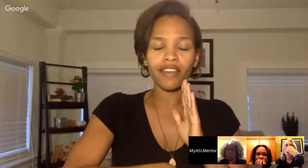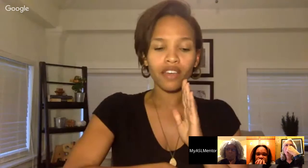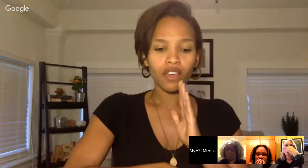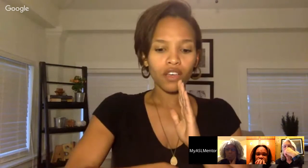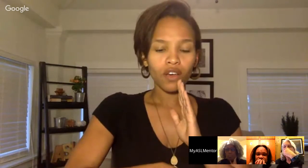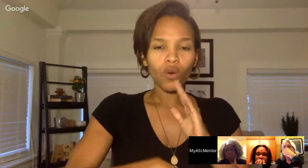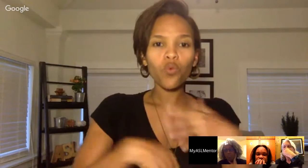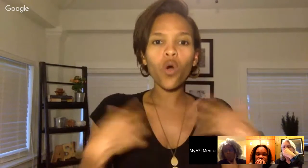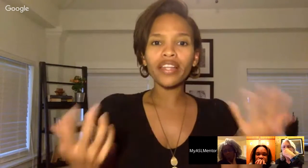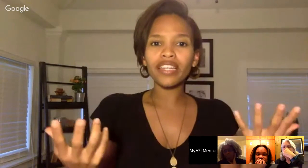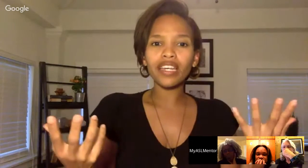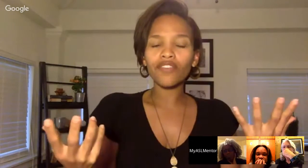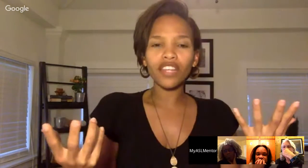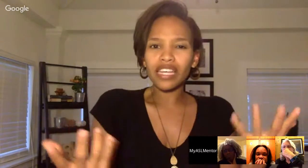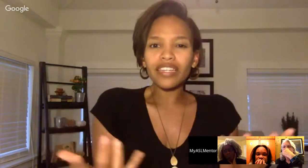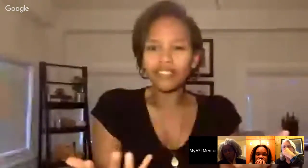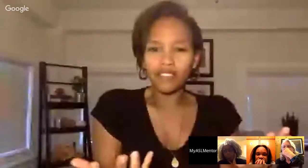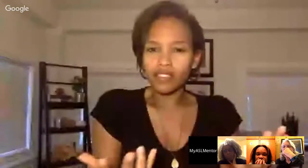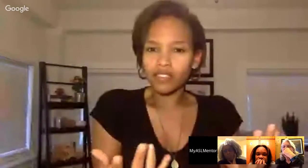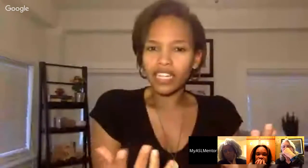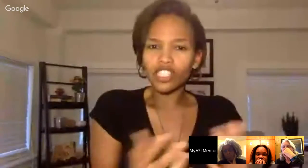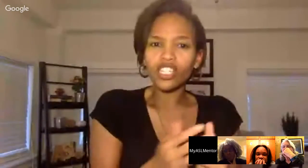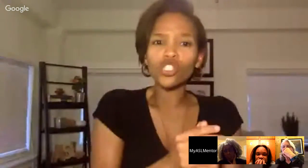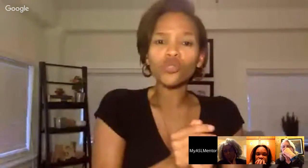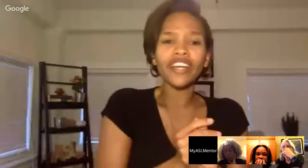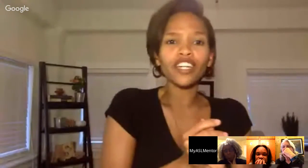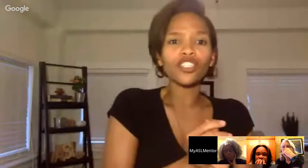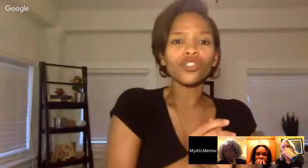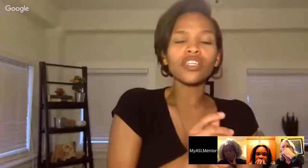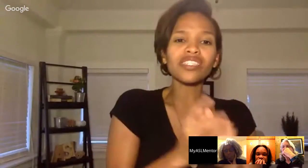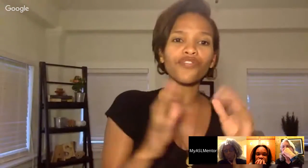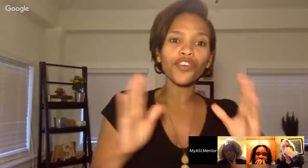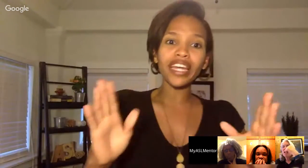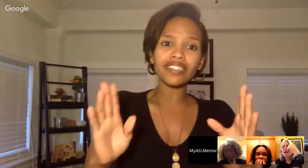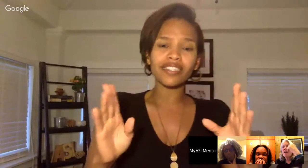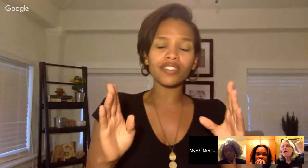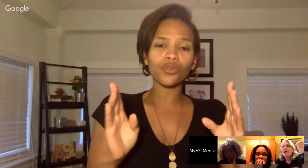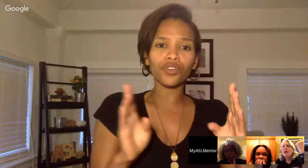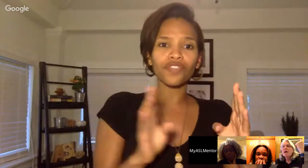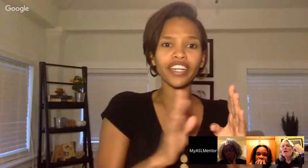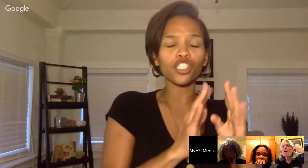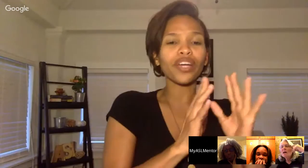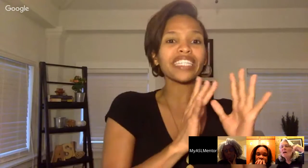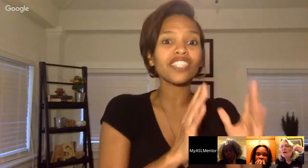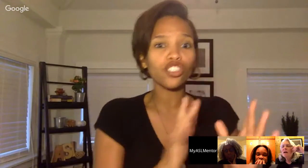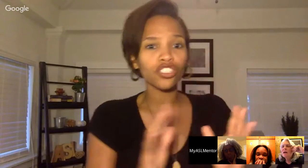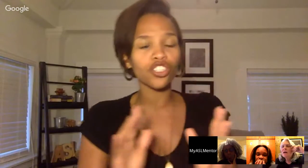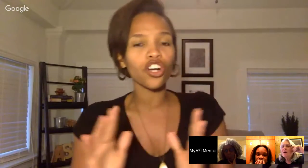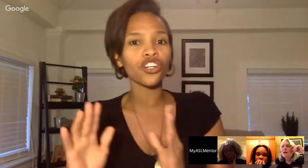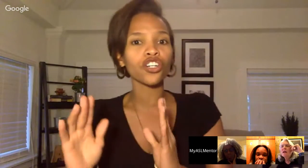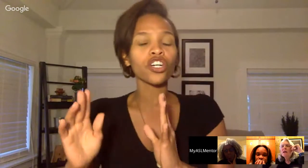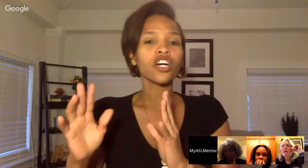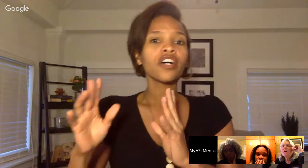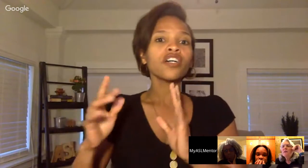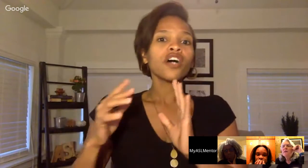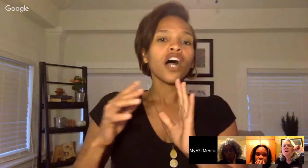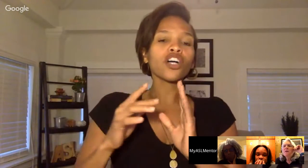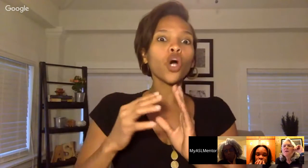than what it even is. This is sort of like this phrase is sort of like a transition to her